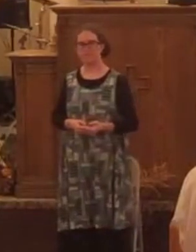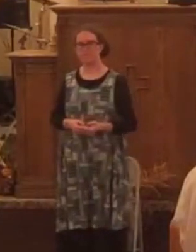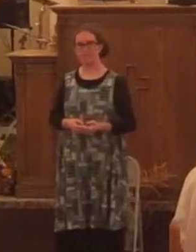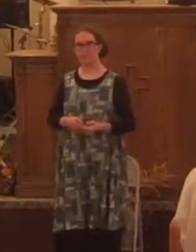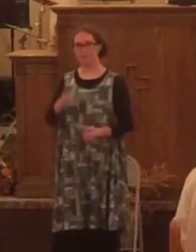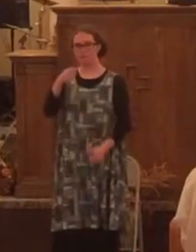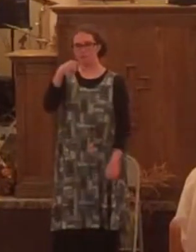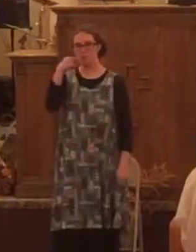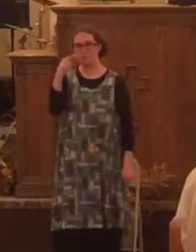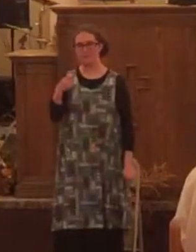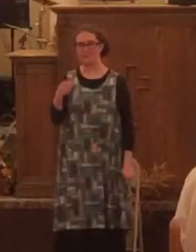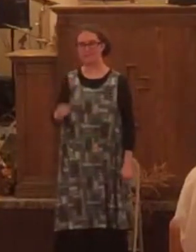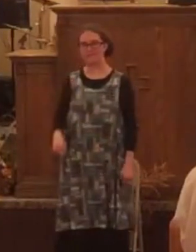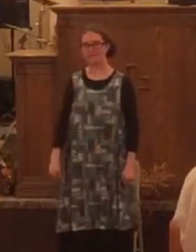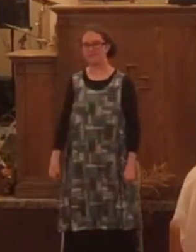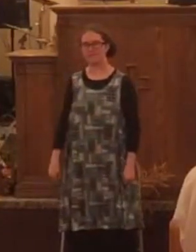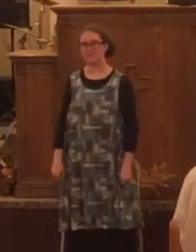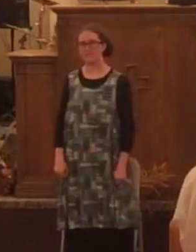told us